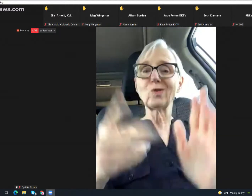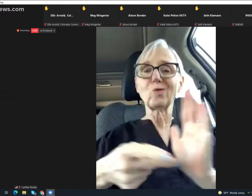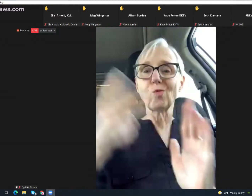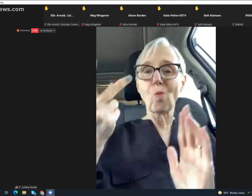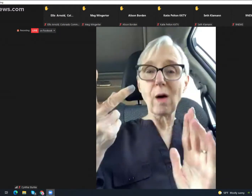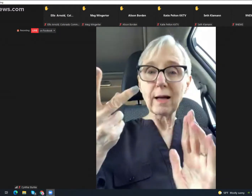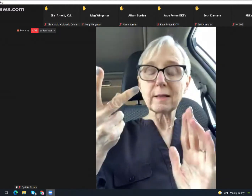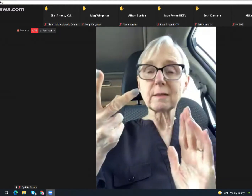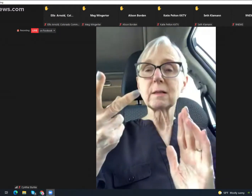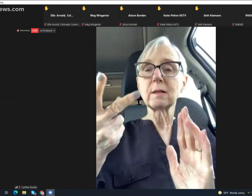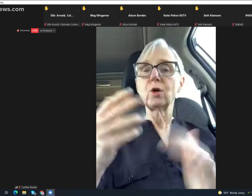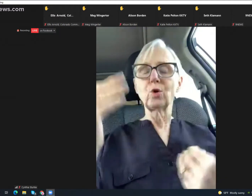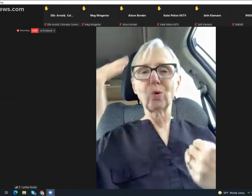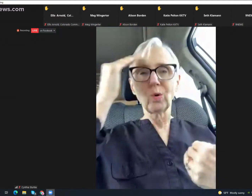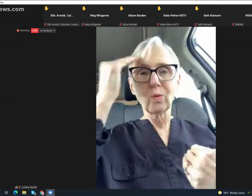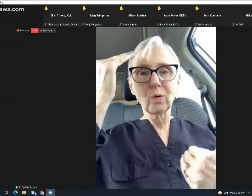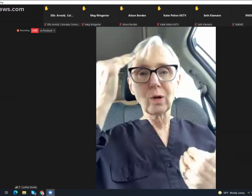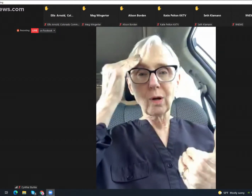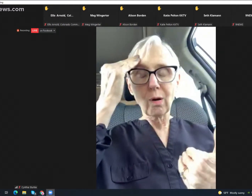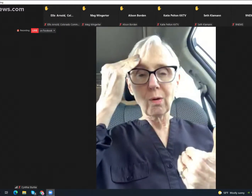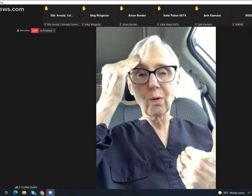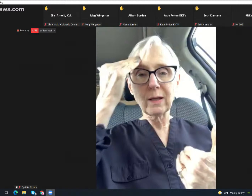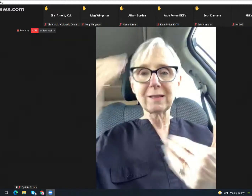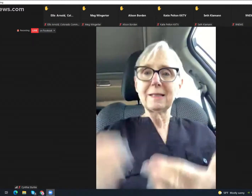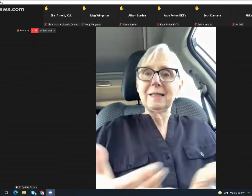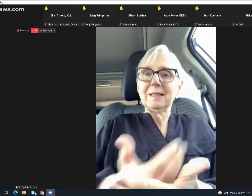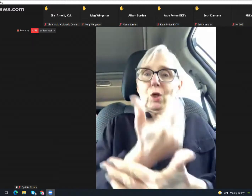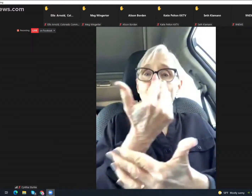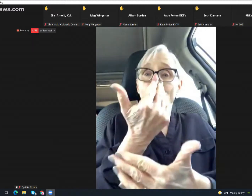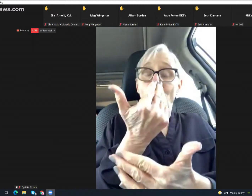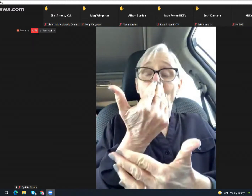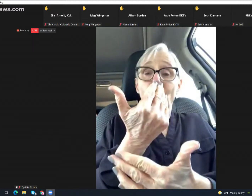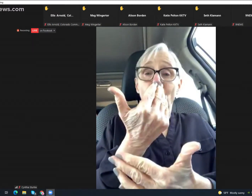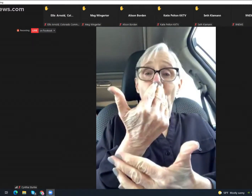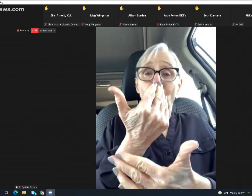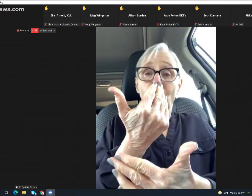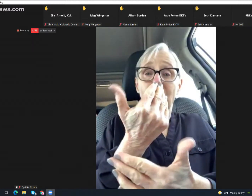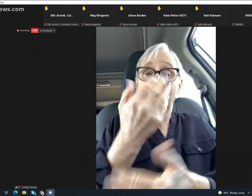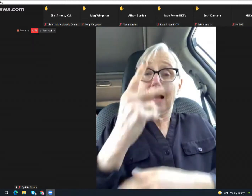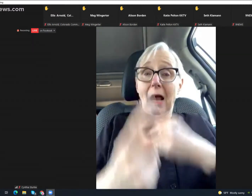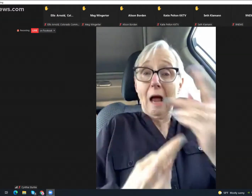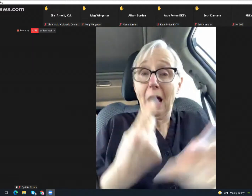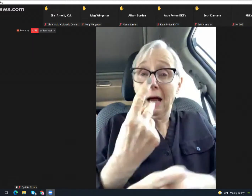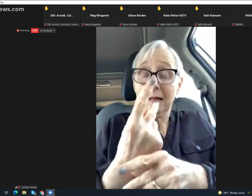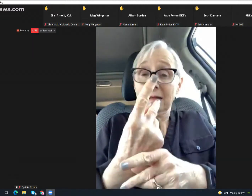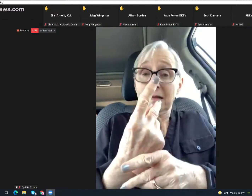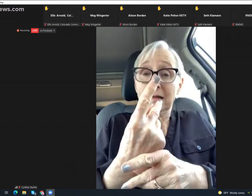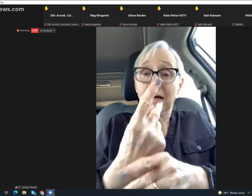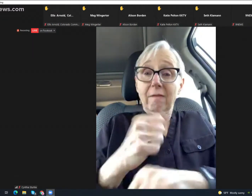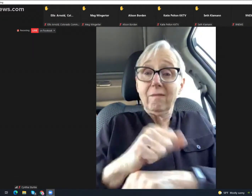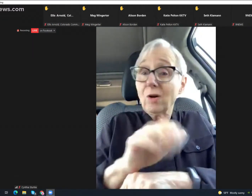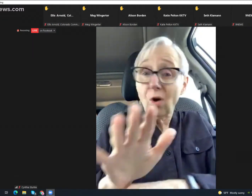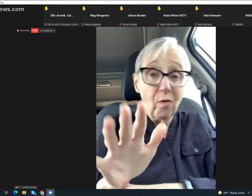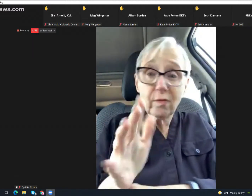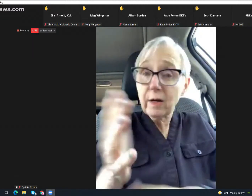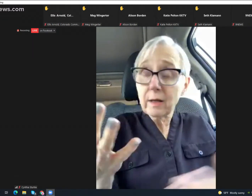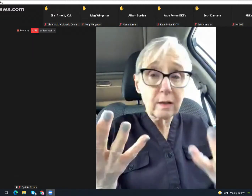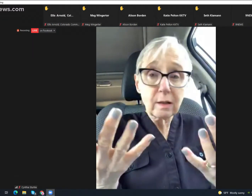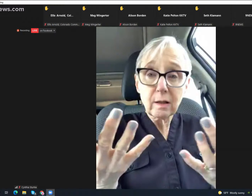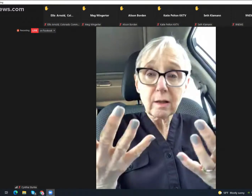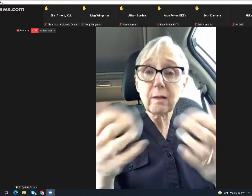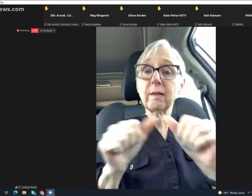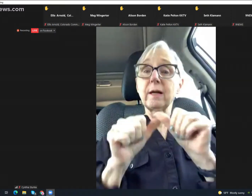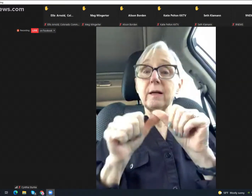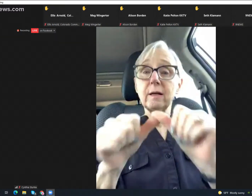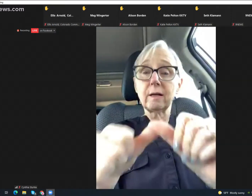if is this a new outbreak? If they just continue with the